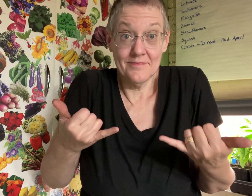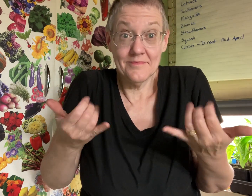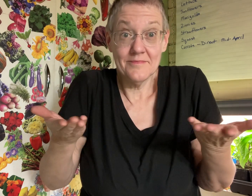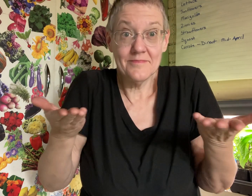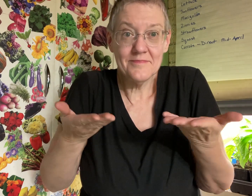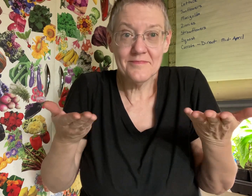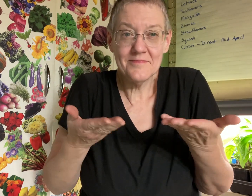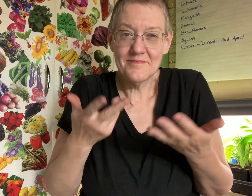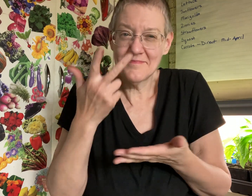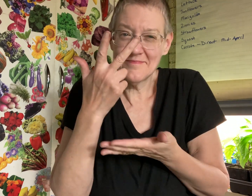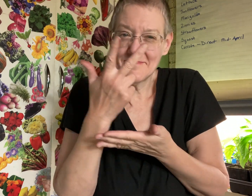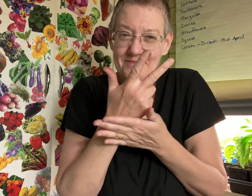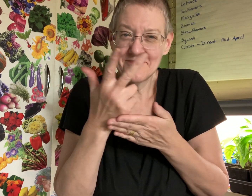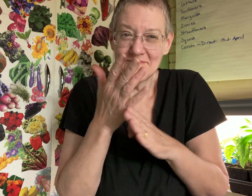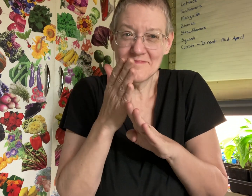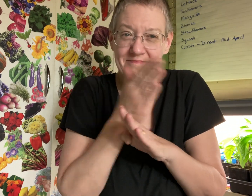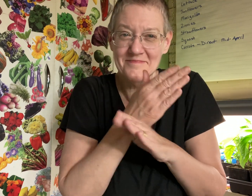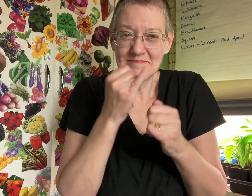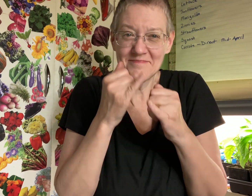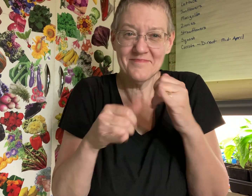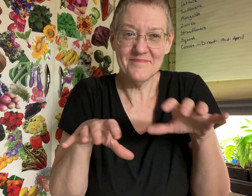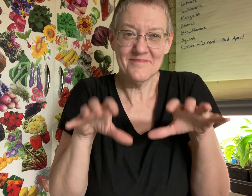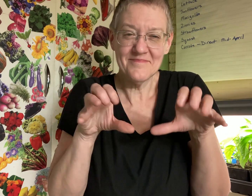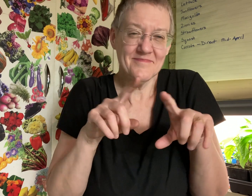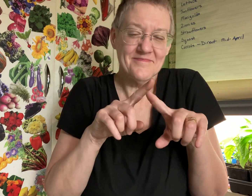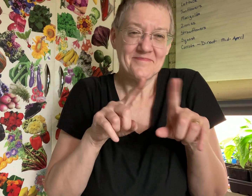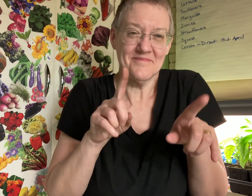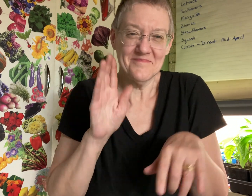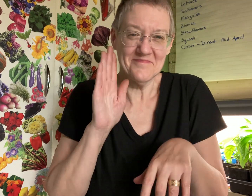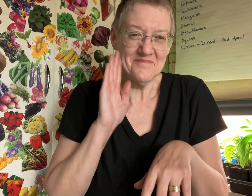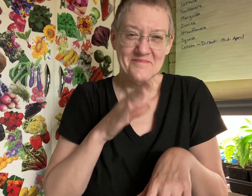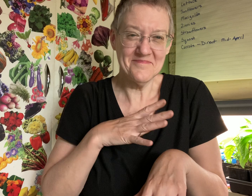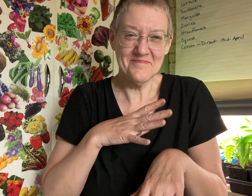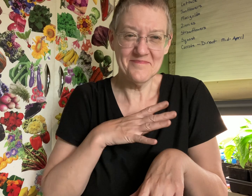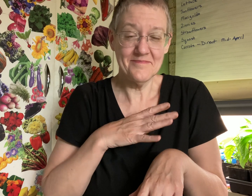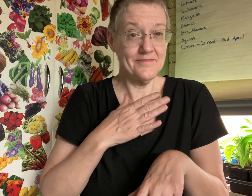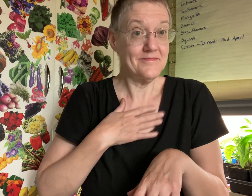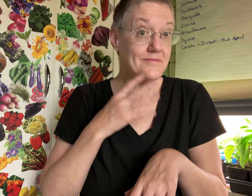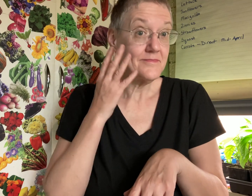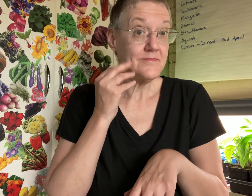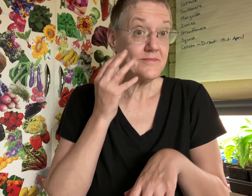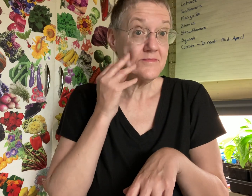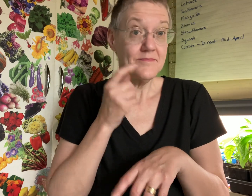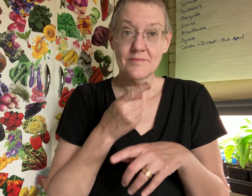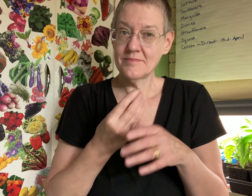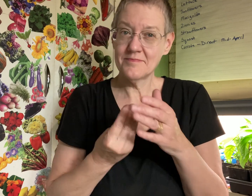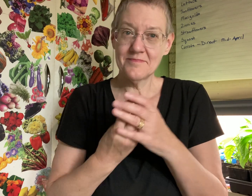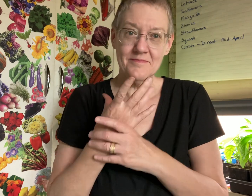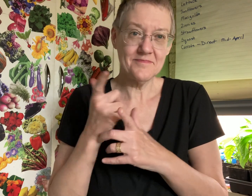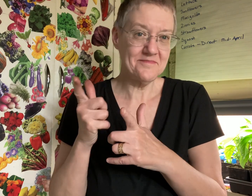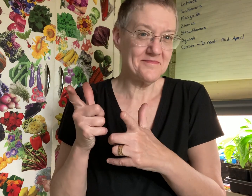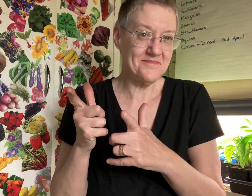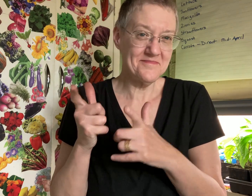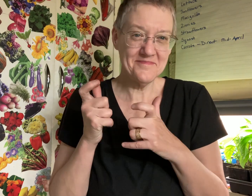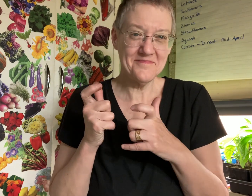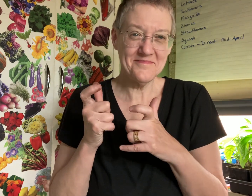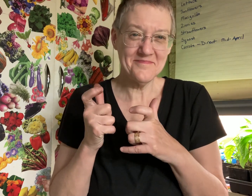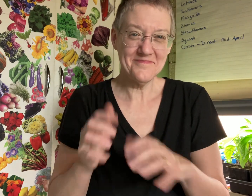frost. Right now, it's 3 weeks before our last frost, but that's going to be okay because in my experience,